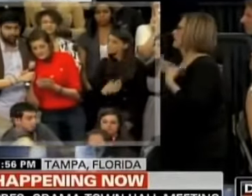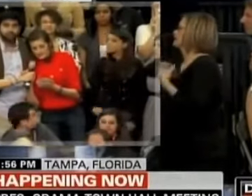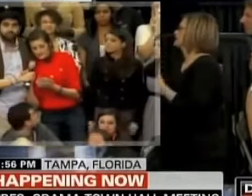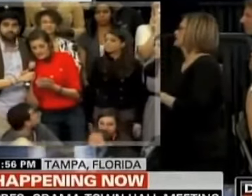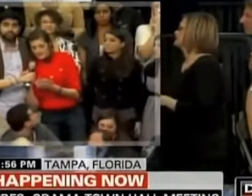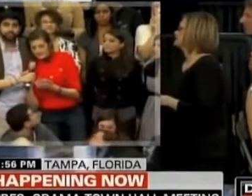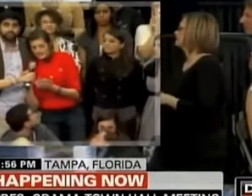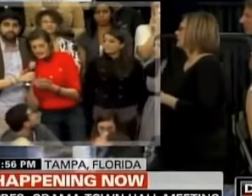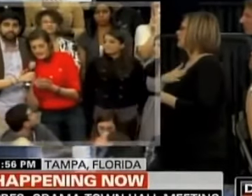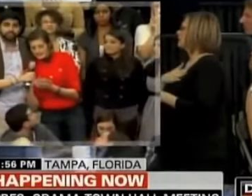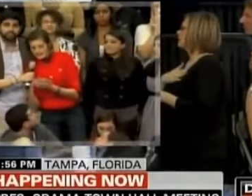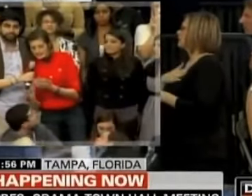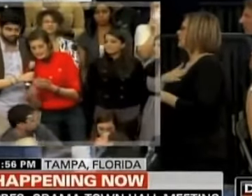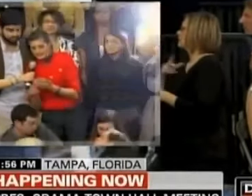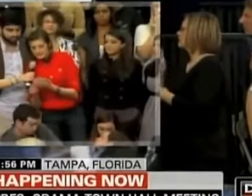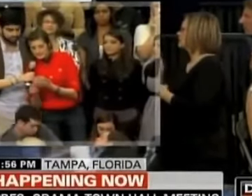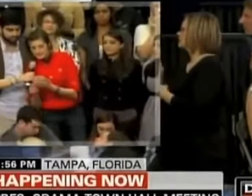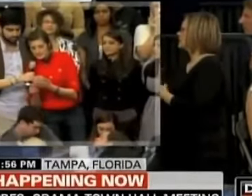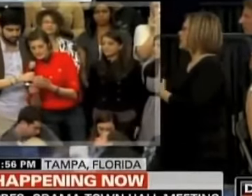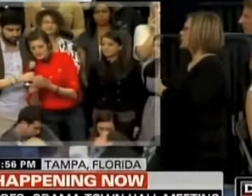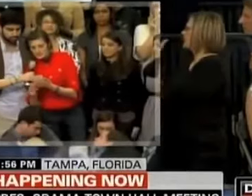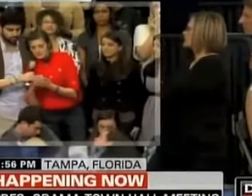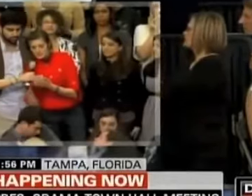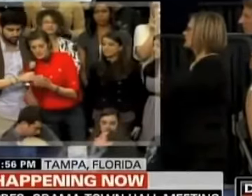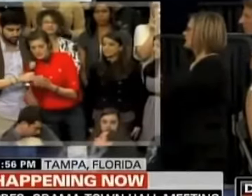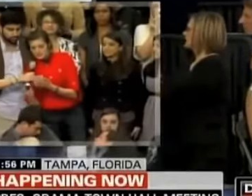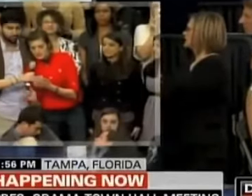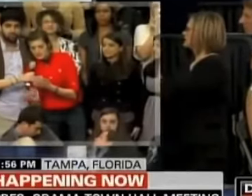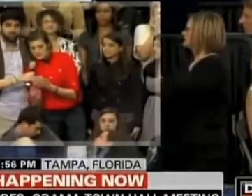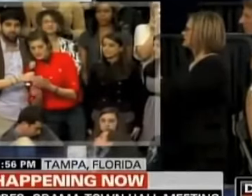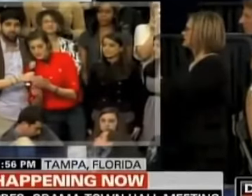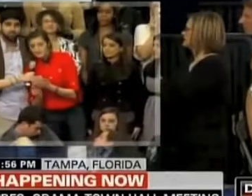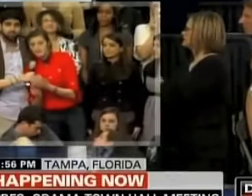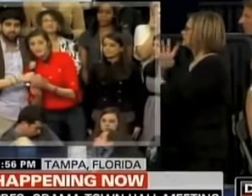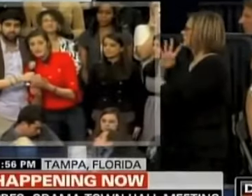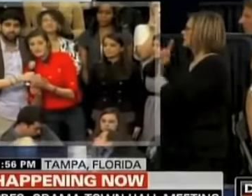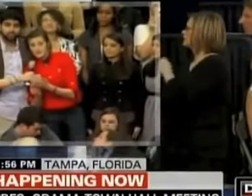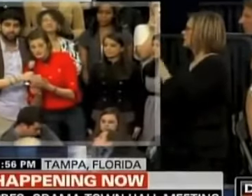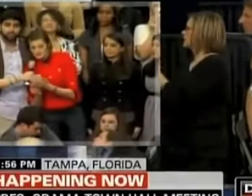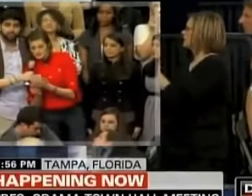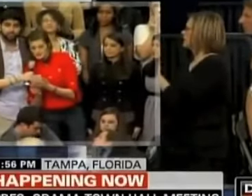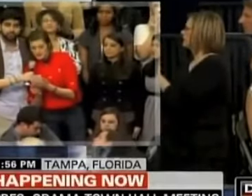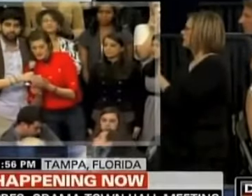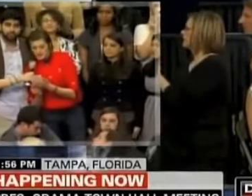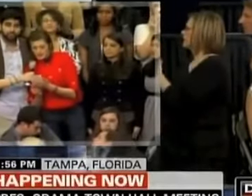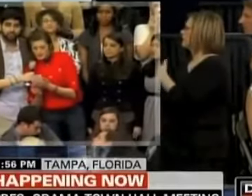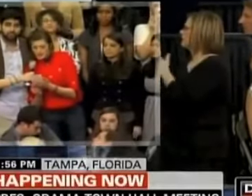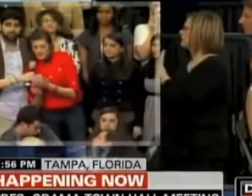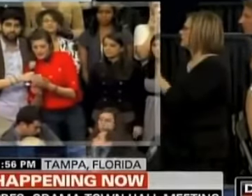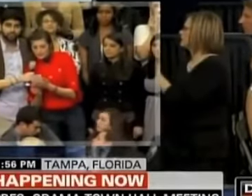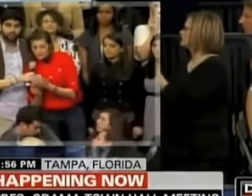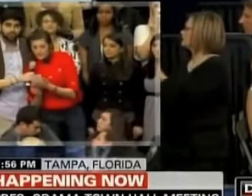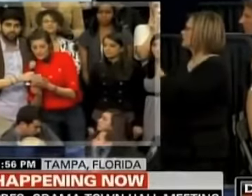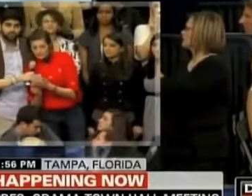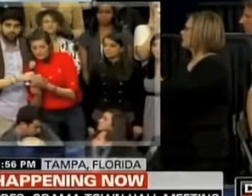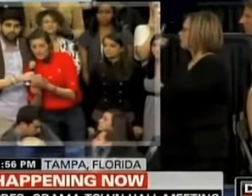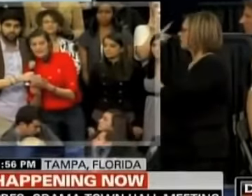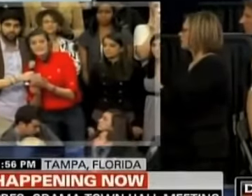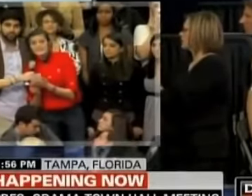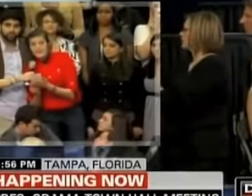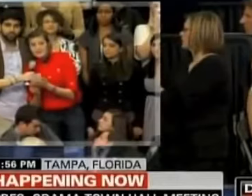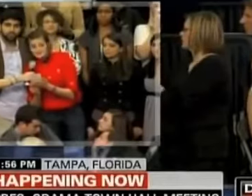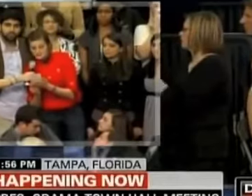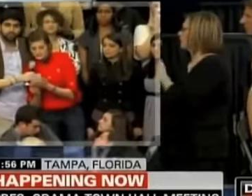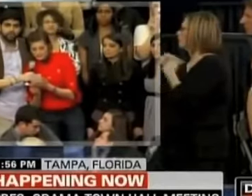is, last night in your State of the Union address, you spoke of America's support for human rights. Mm-hmm. Then why have we